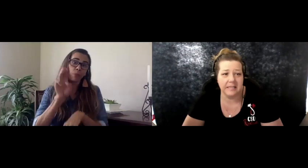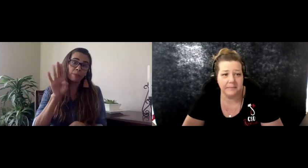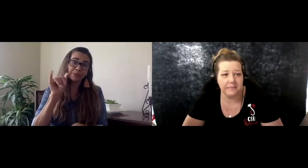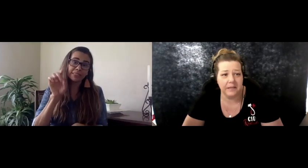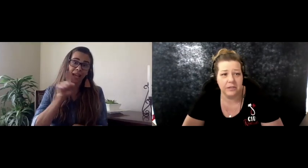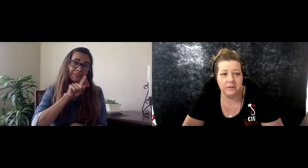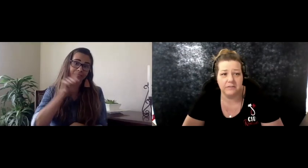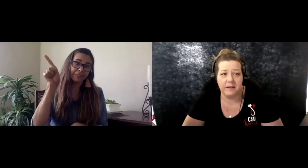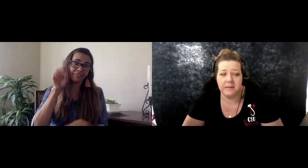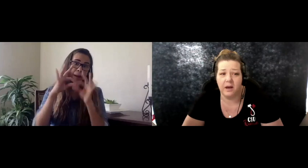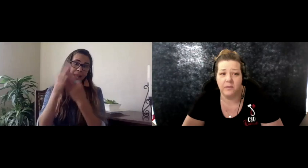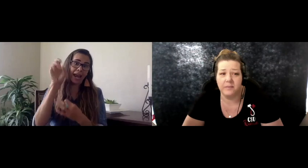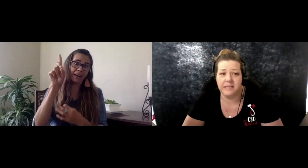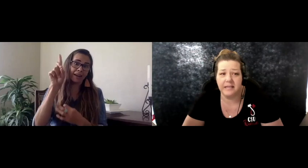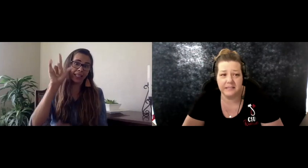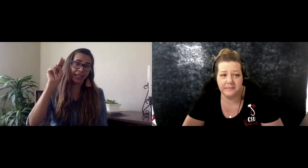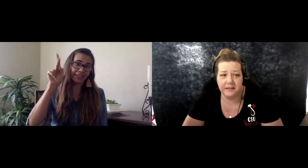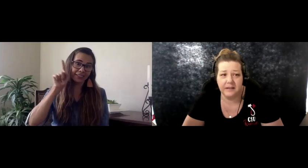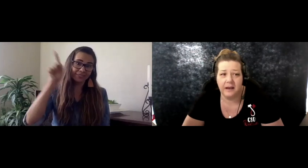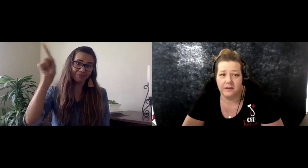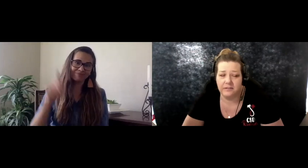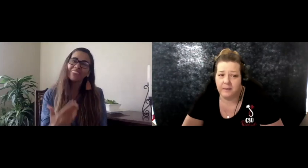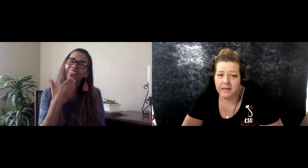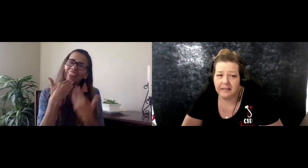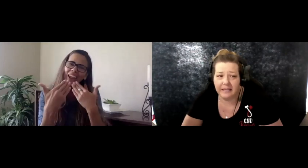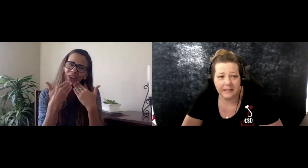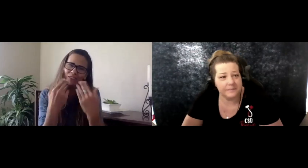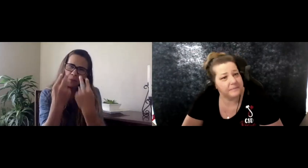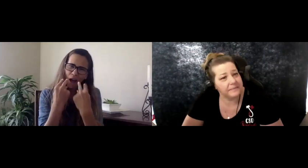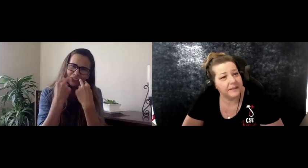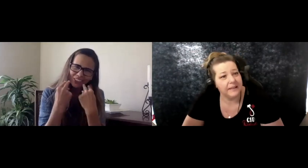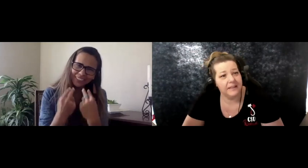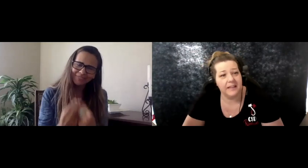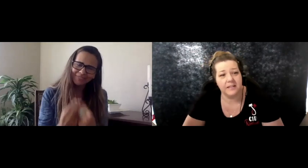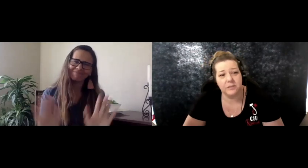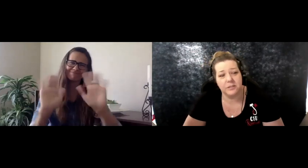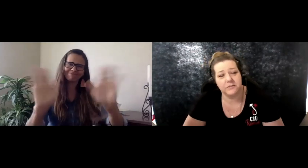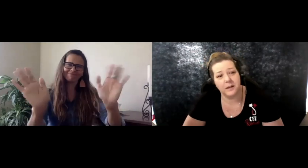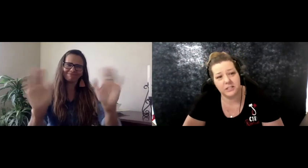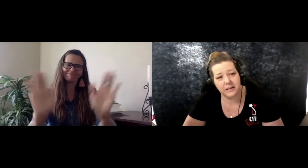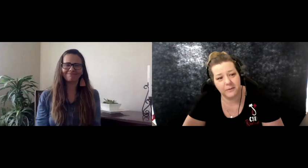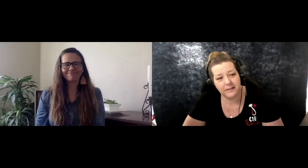any time. You can find me on the website under the Family Ed link. Thank you so